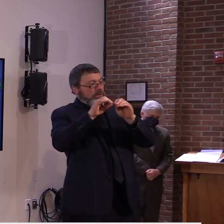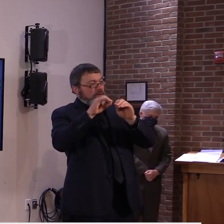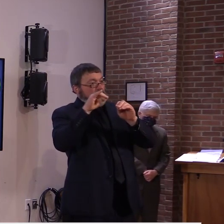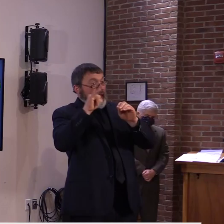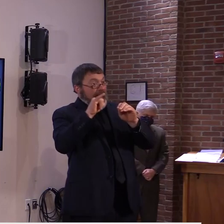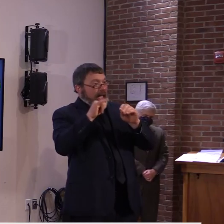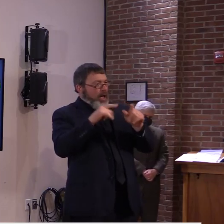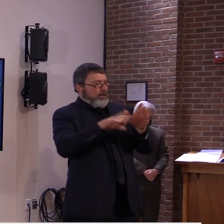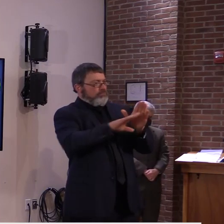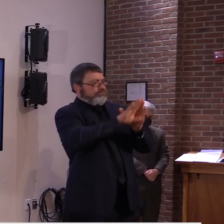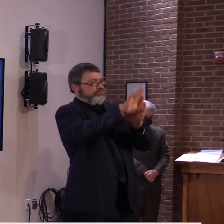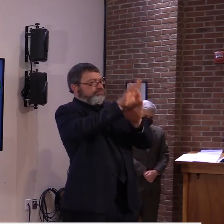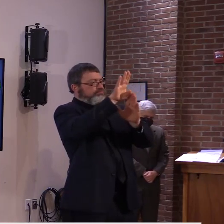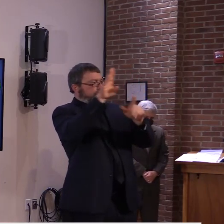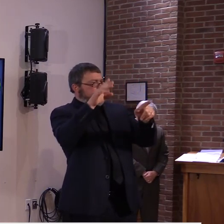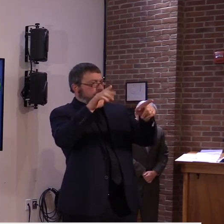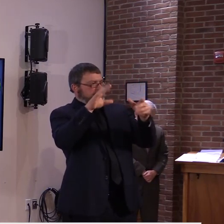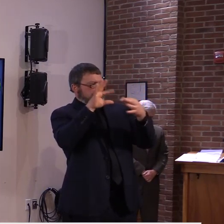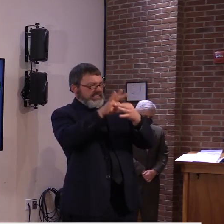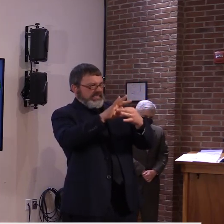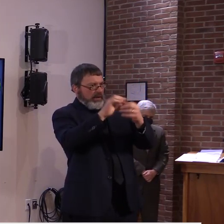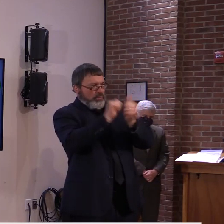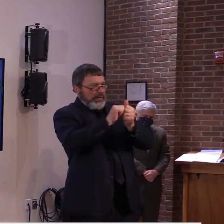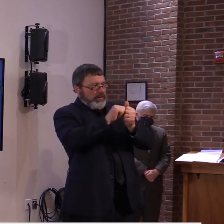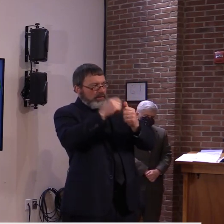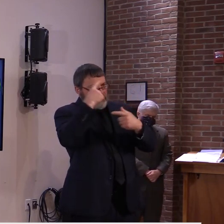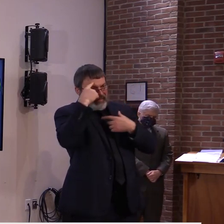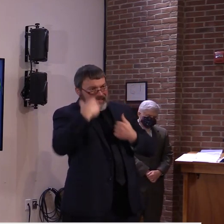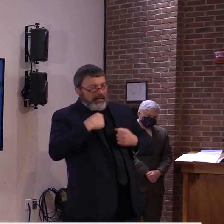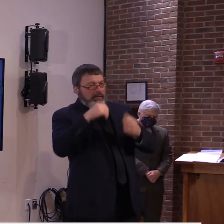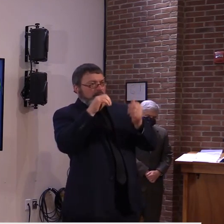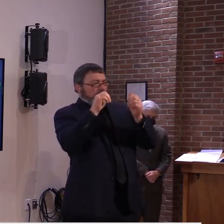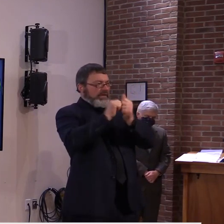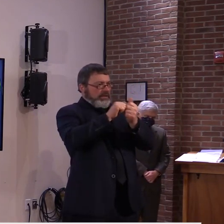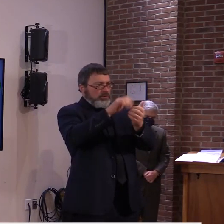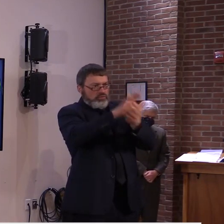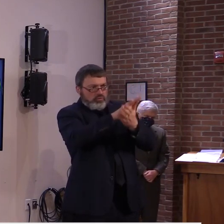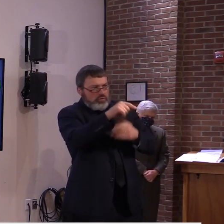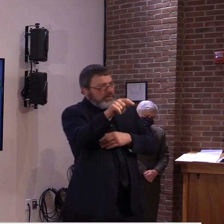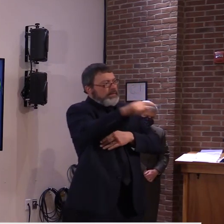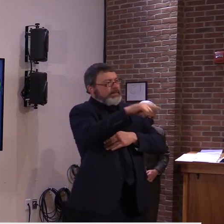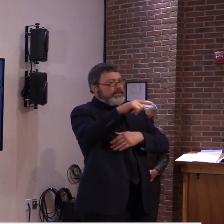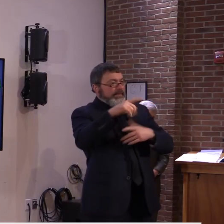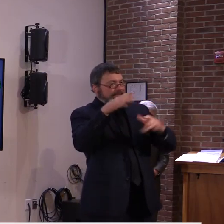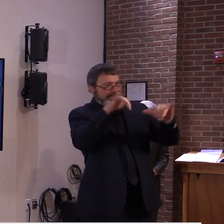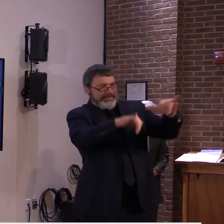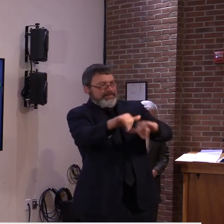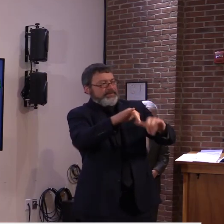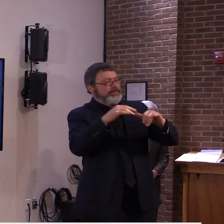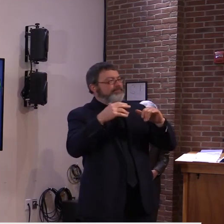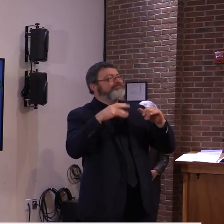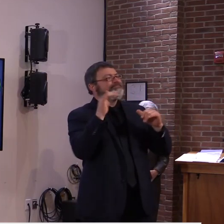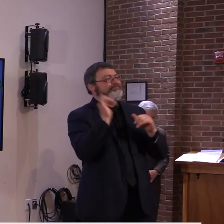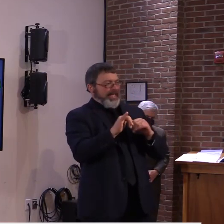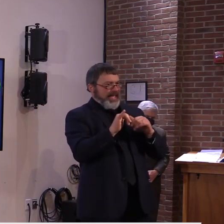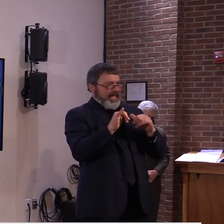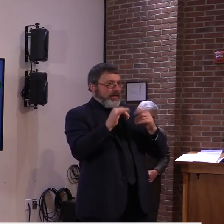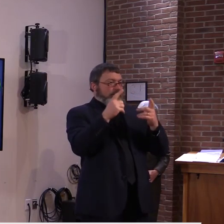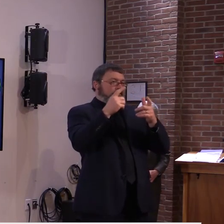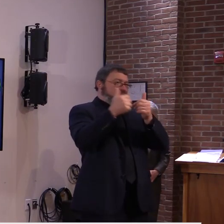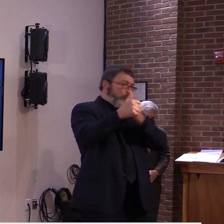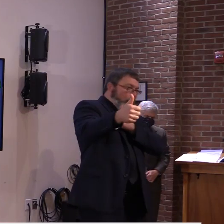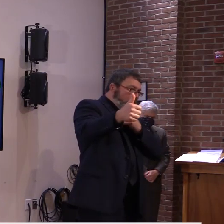about this actually at the end of September when we made the transition from step two to step three. But clearly, with the increased case count, we have to make